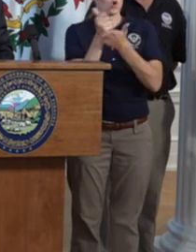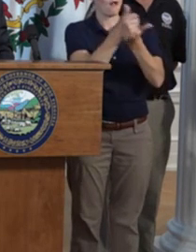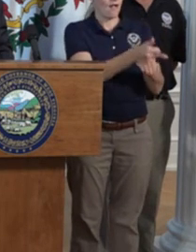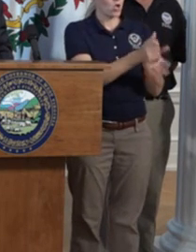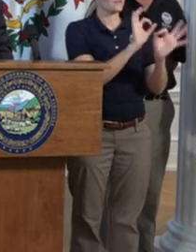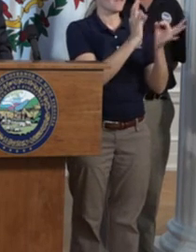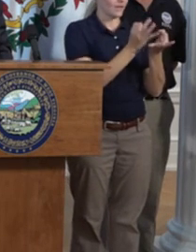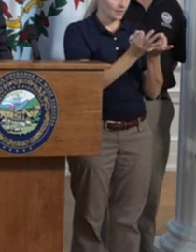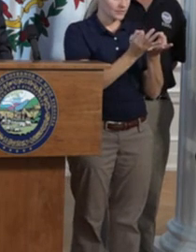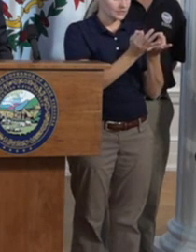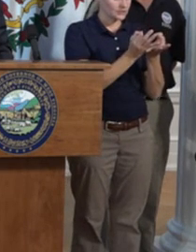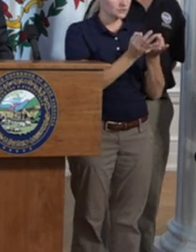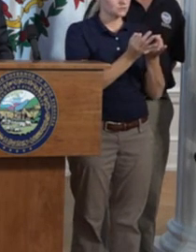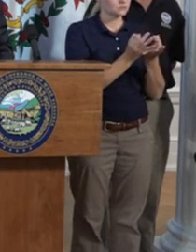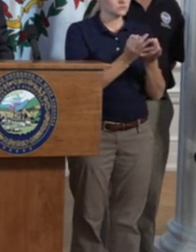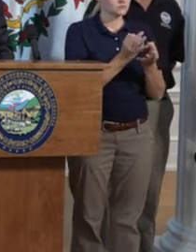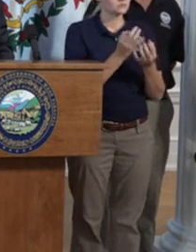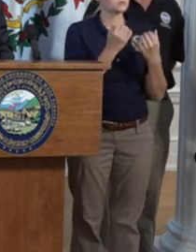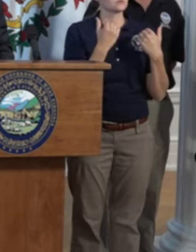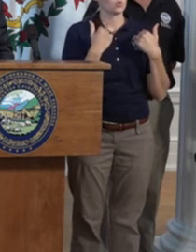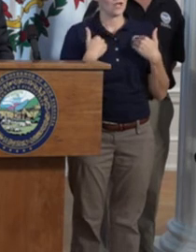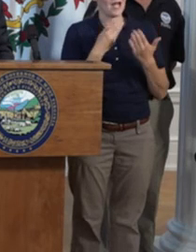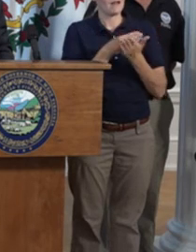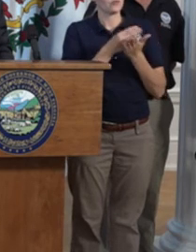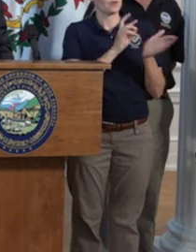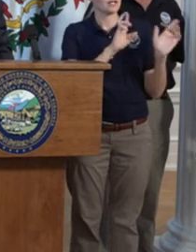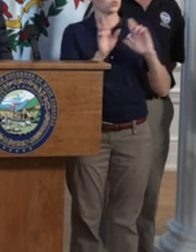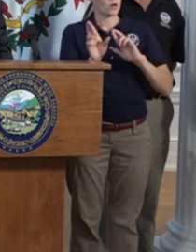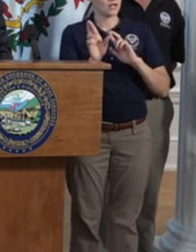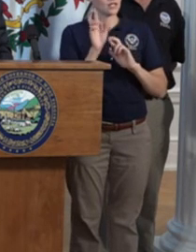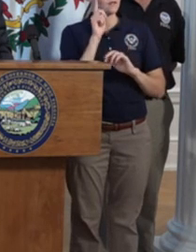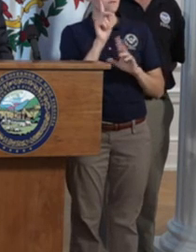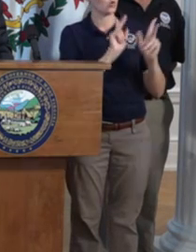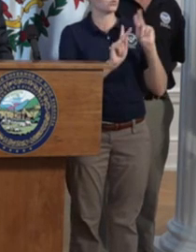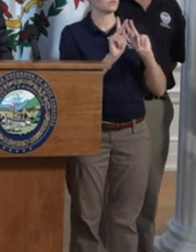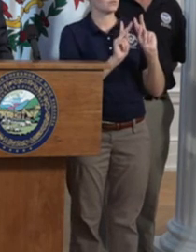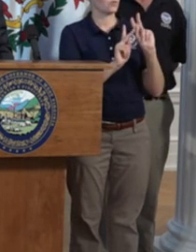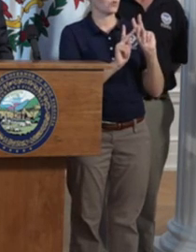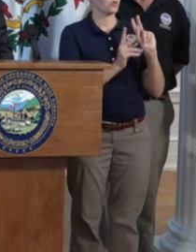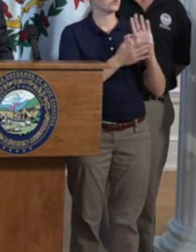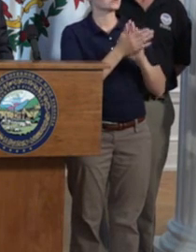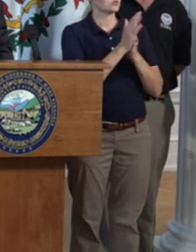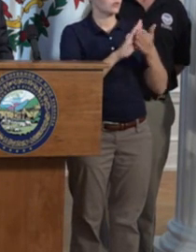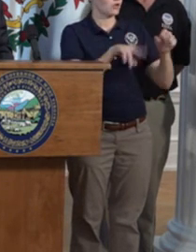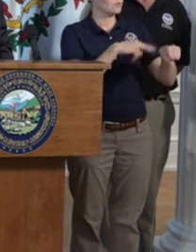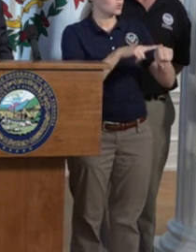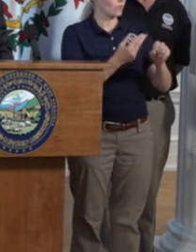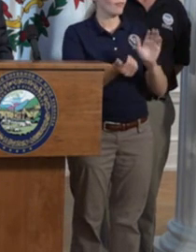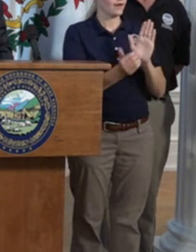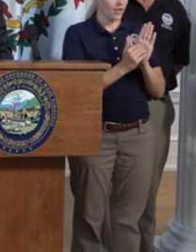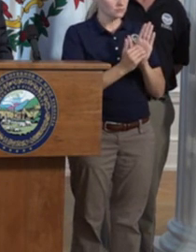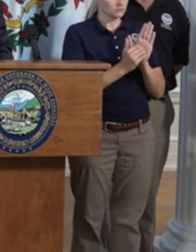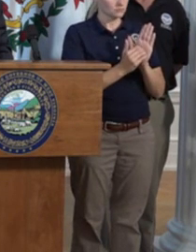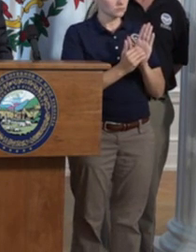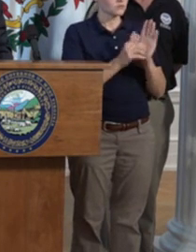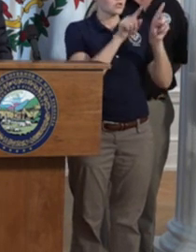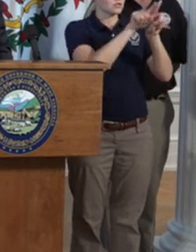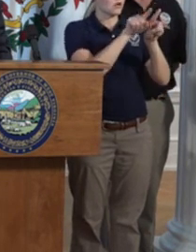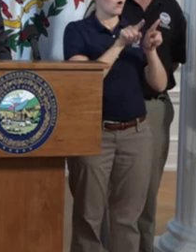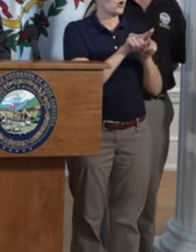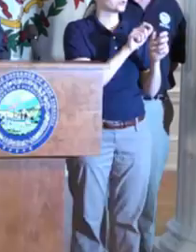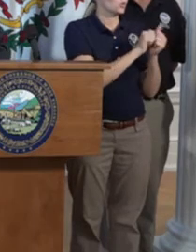where we can continue and get people back on their feet, as well as offer the services that people expect from government at the same